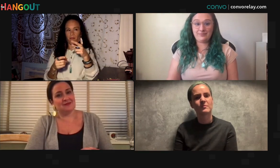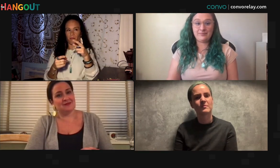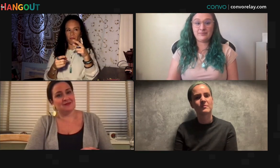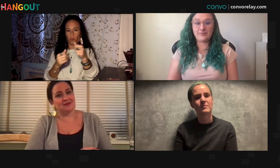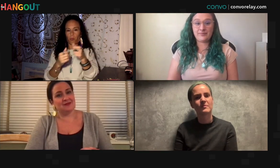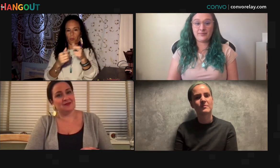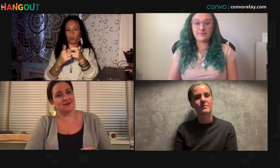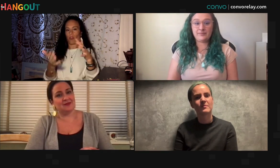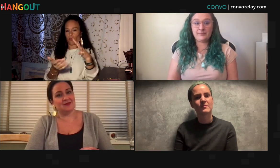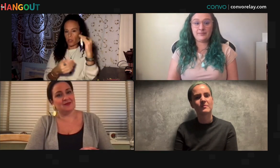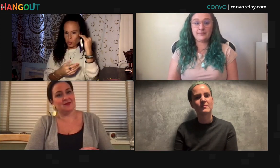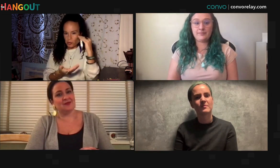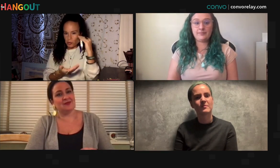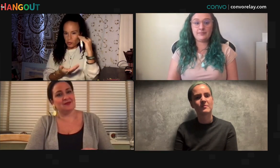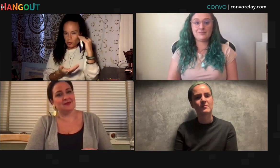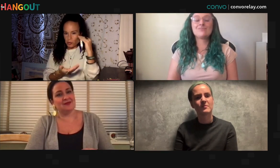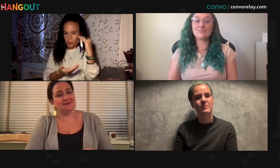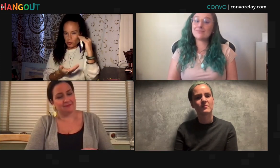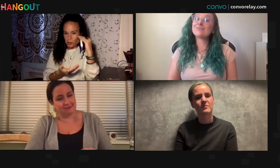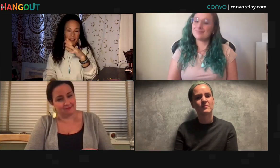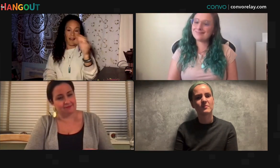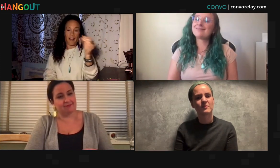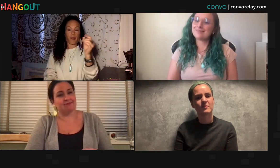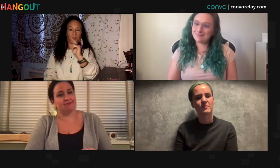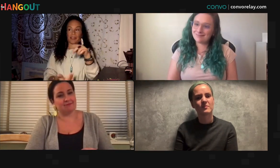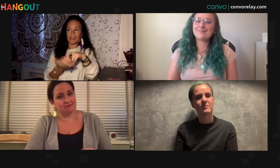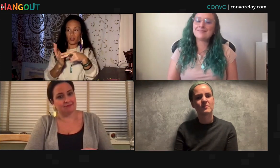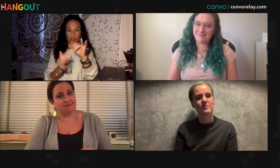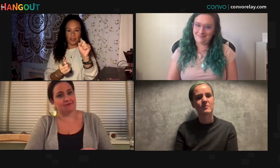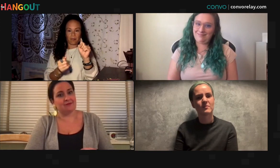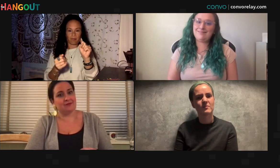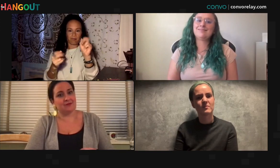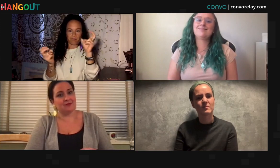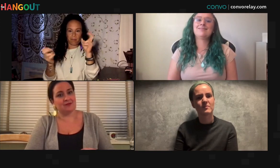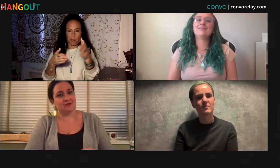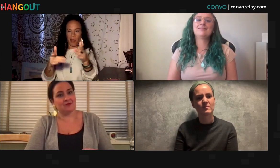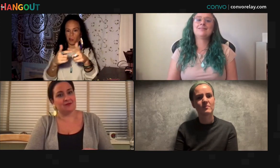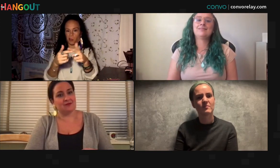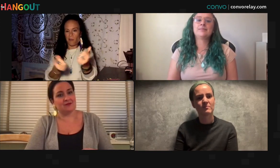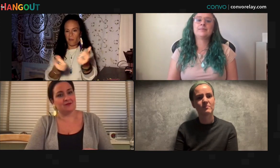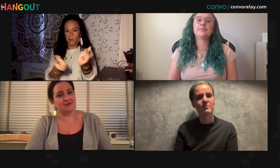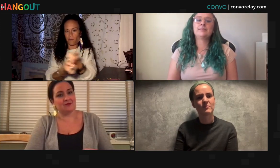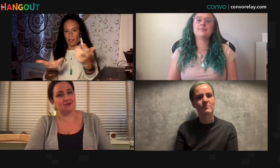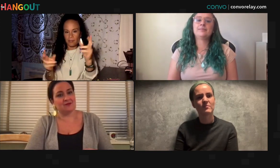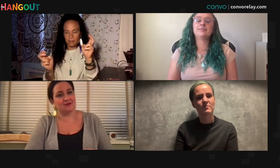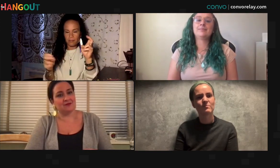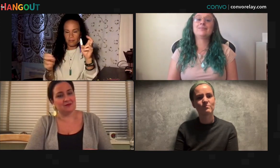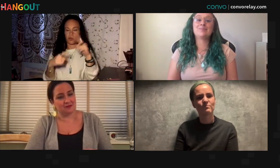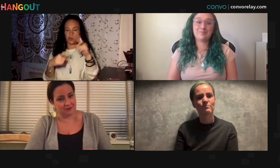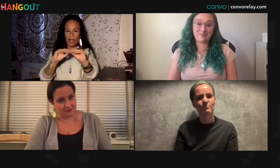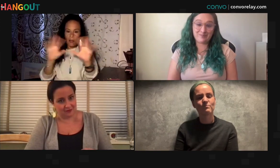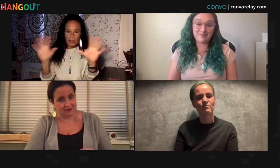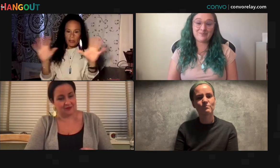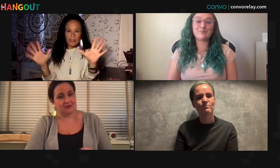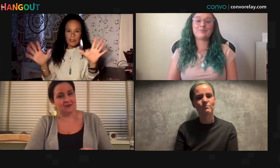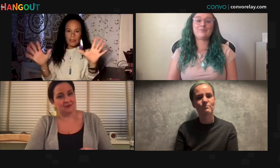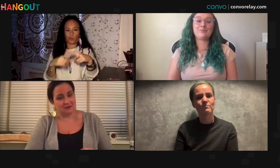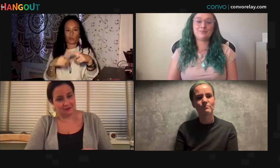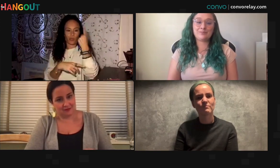manifest without being conscious. And really, intention, all it is a pathway to everything. It's a